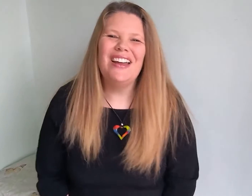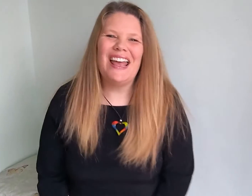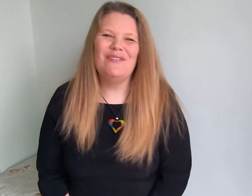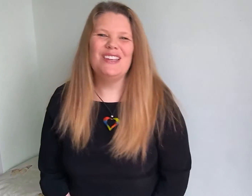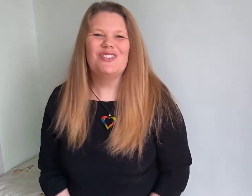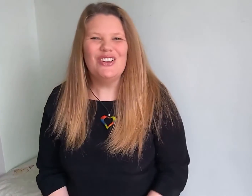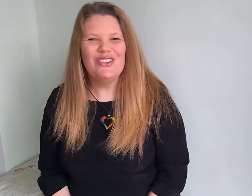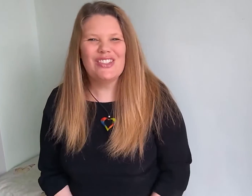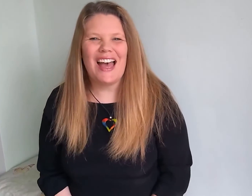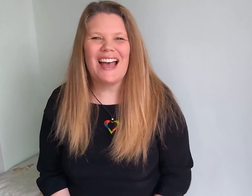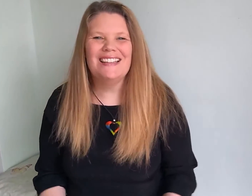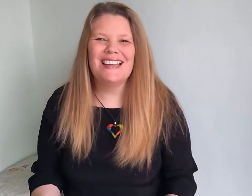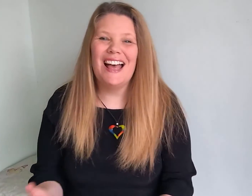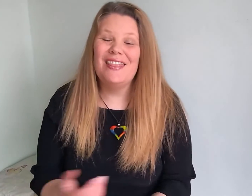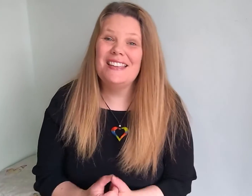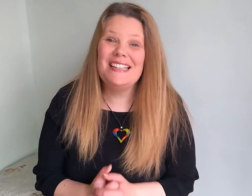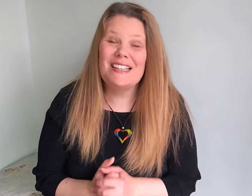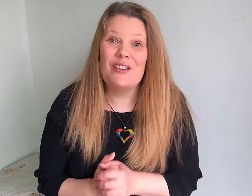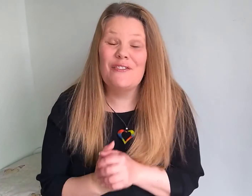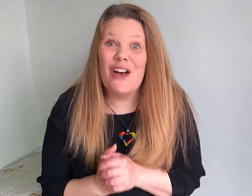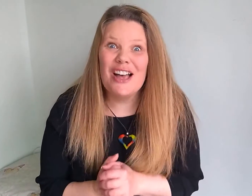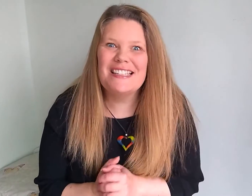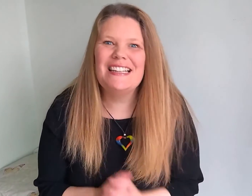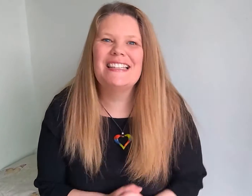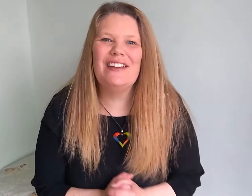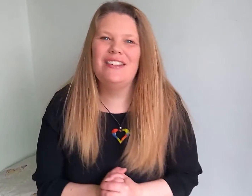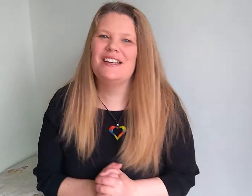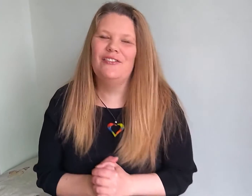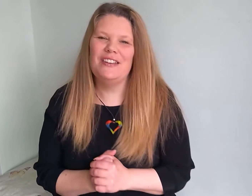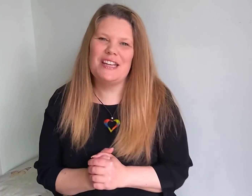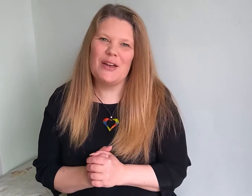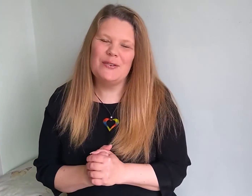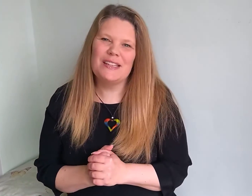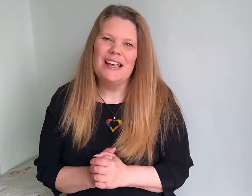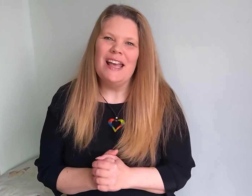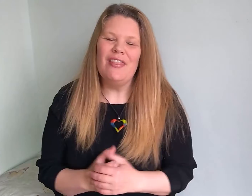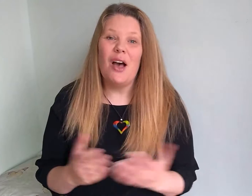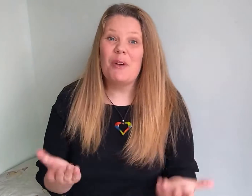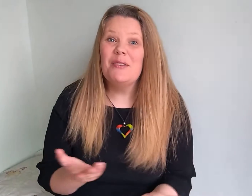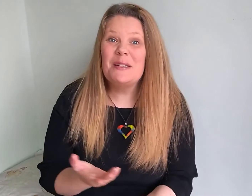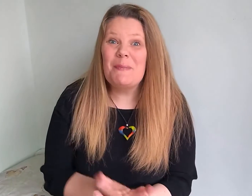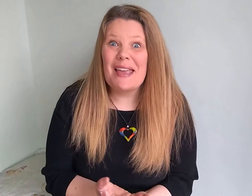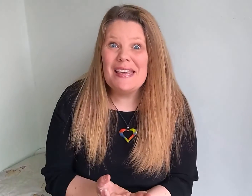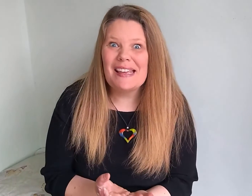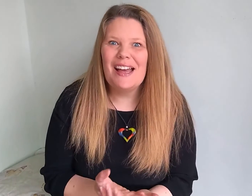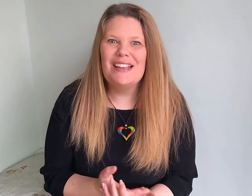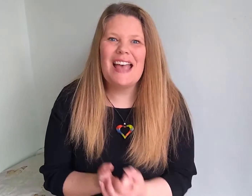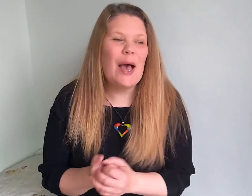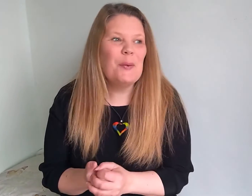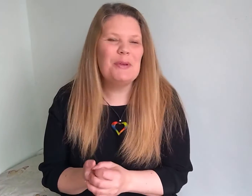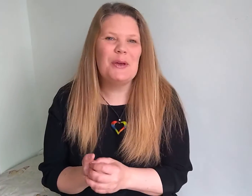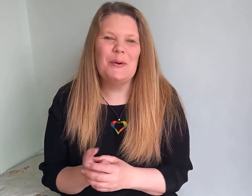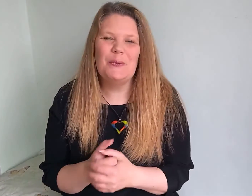My name is Ruth, and this is the first in a series of videos that I'm going to make to help you